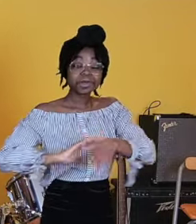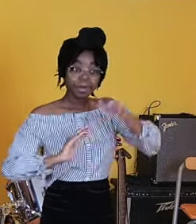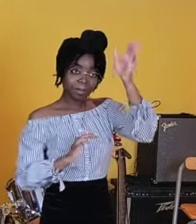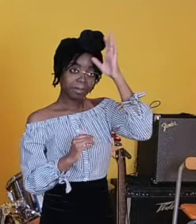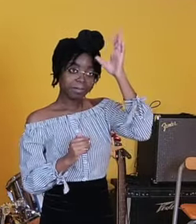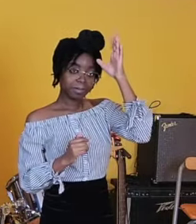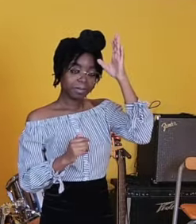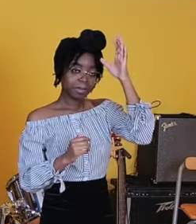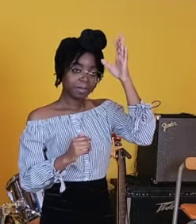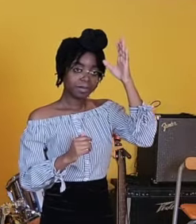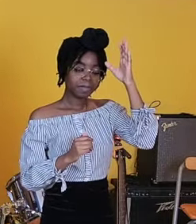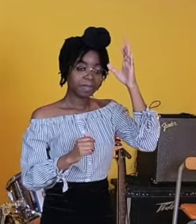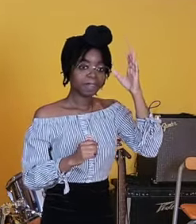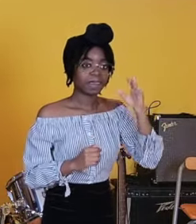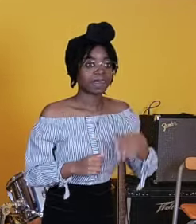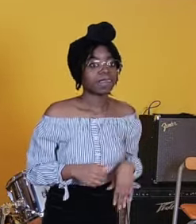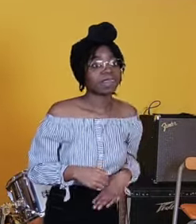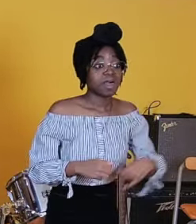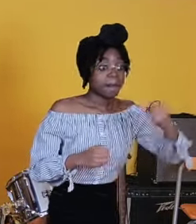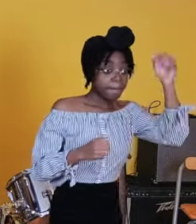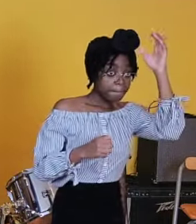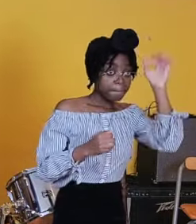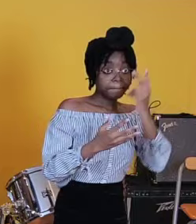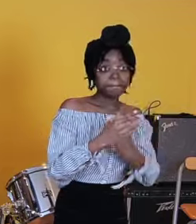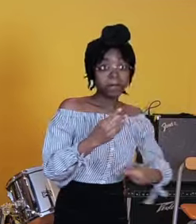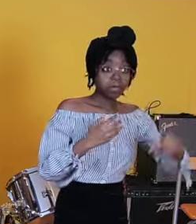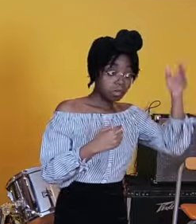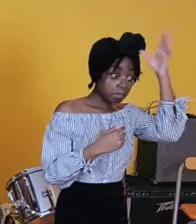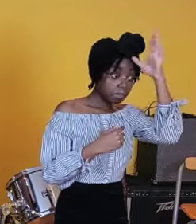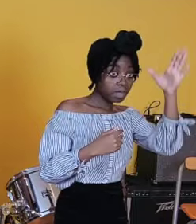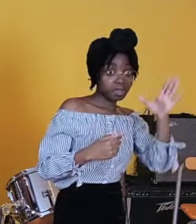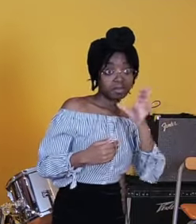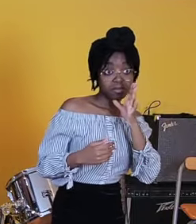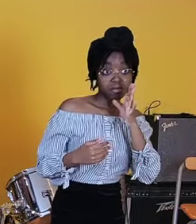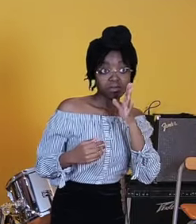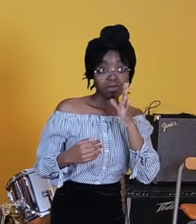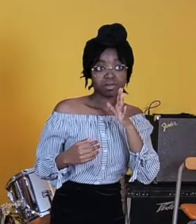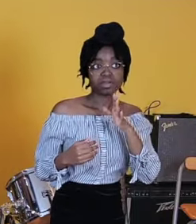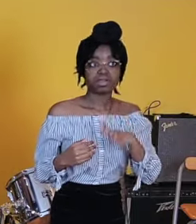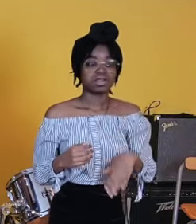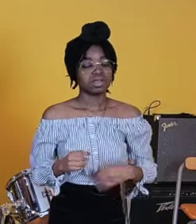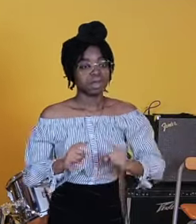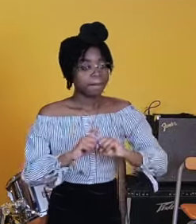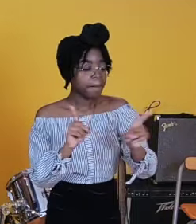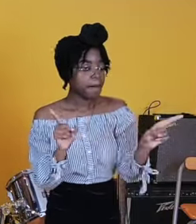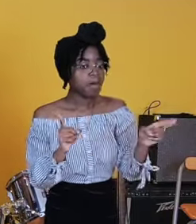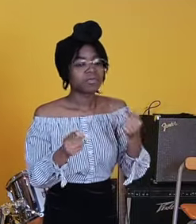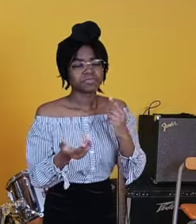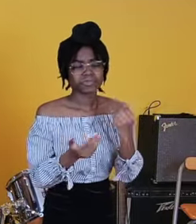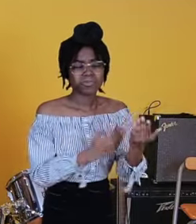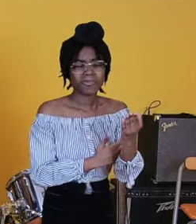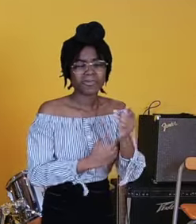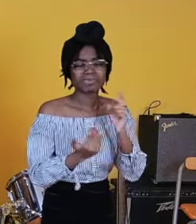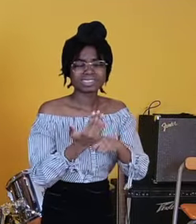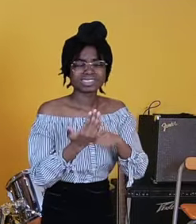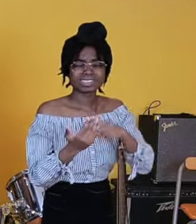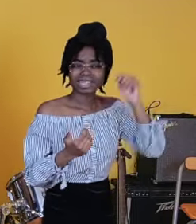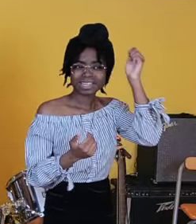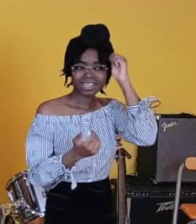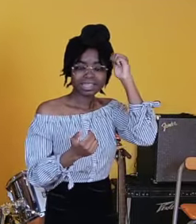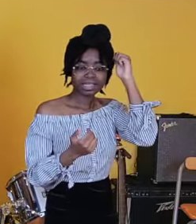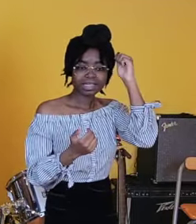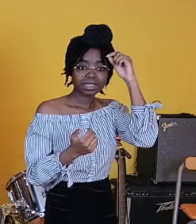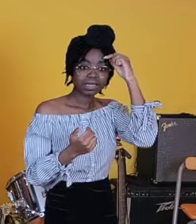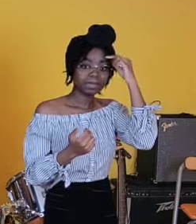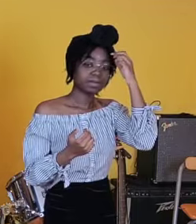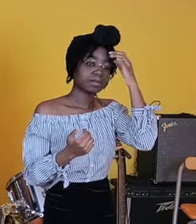God gave that to both man and woman. This morning we're talking about Adam, right? So now, while Adam messed up big